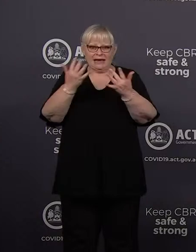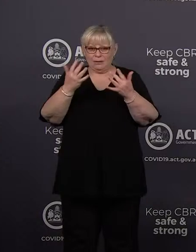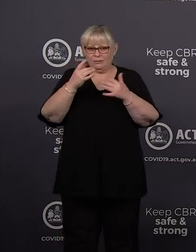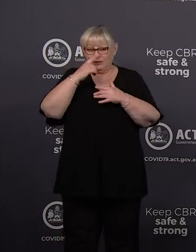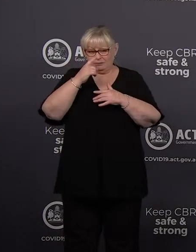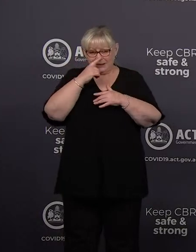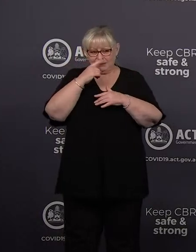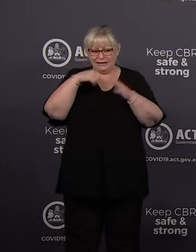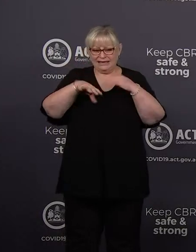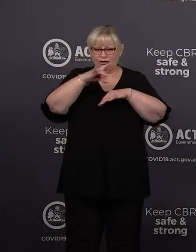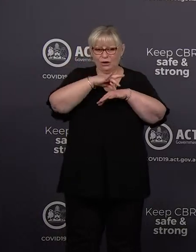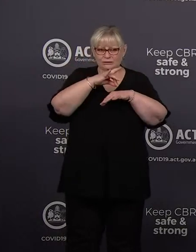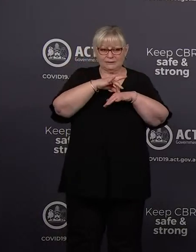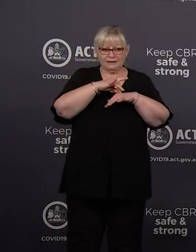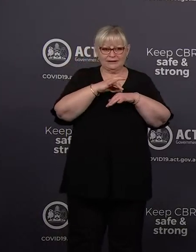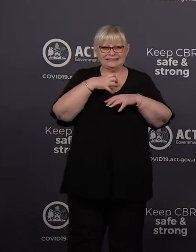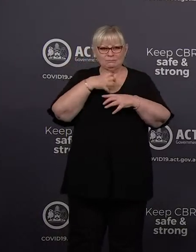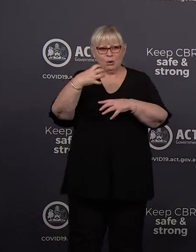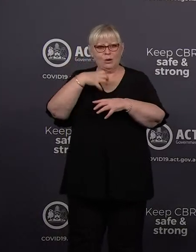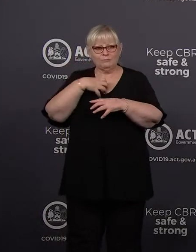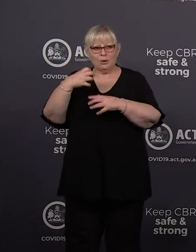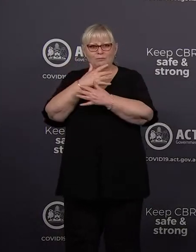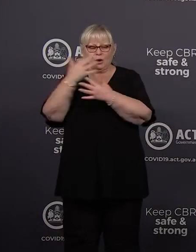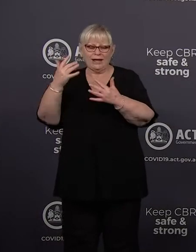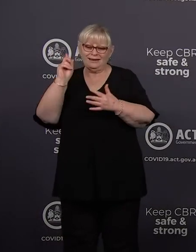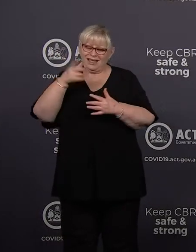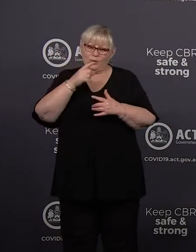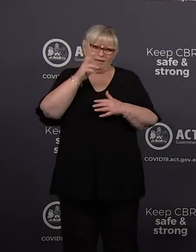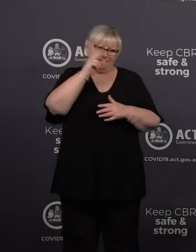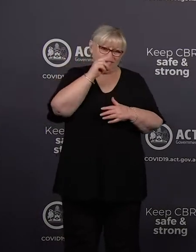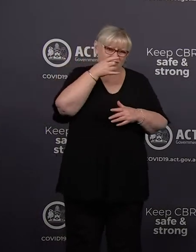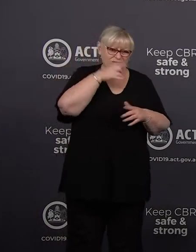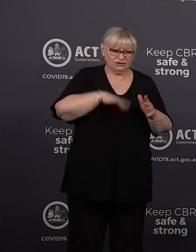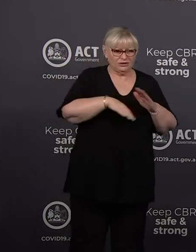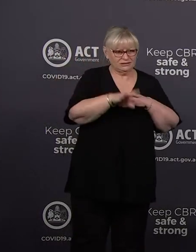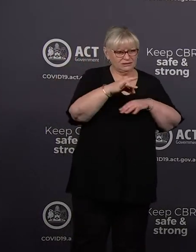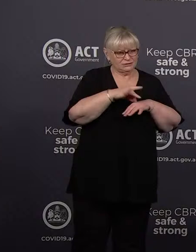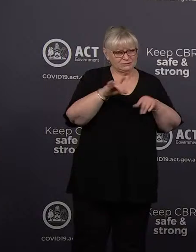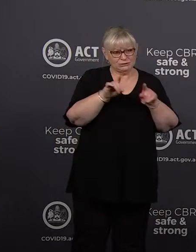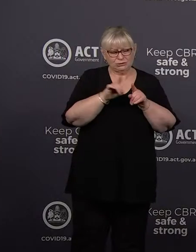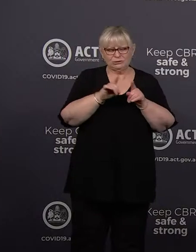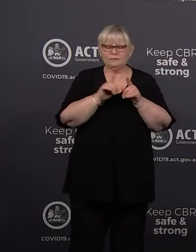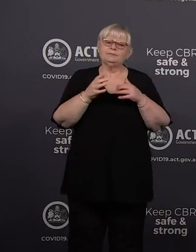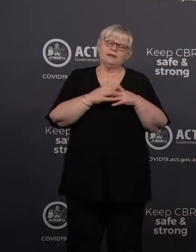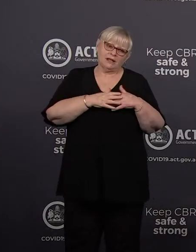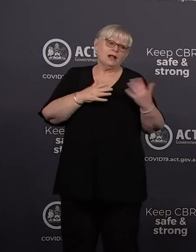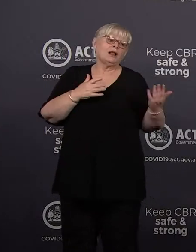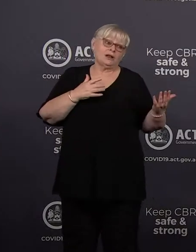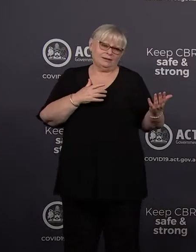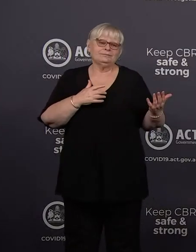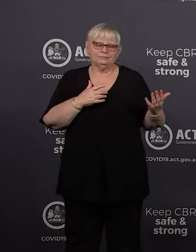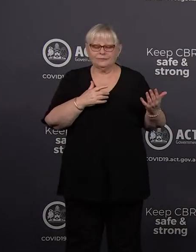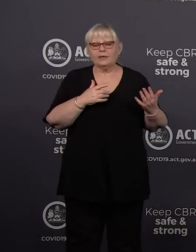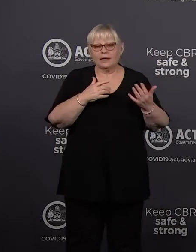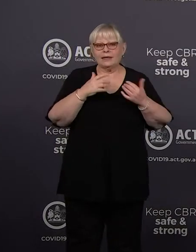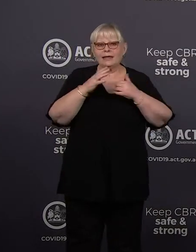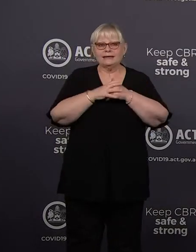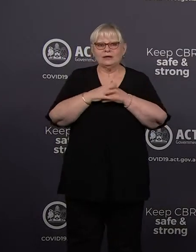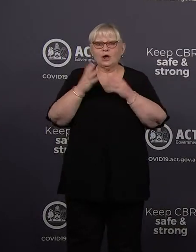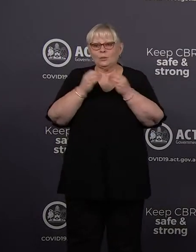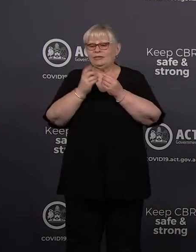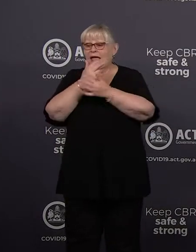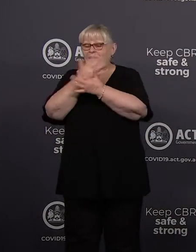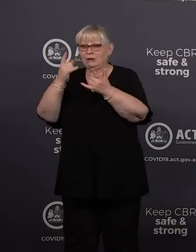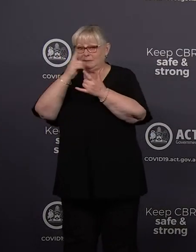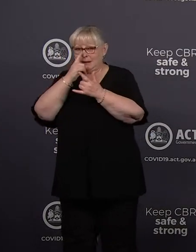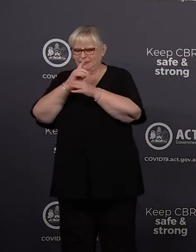just continues to grow day by day, especially now we've got a young child in hospital? Yeah, look, I think with the number of cases that we have got